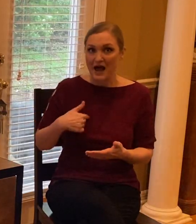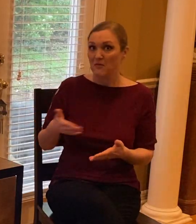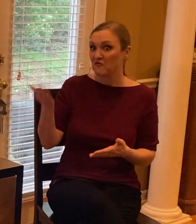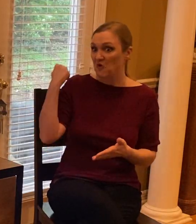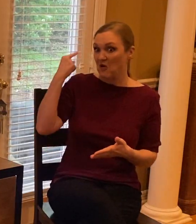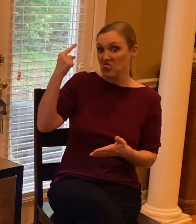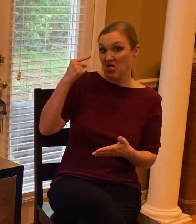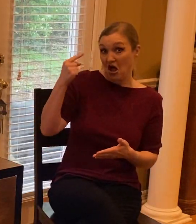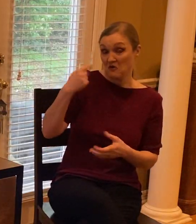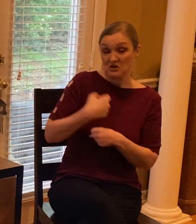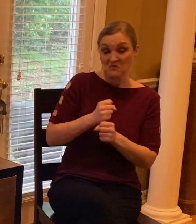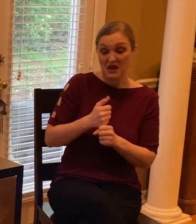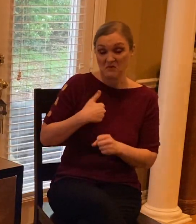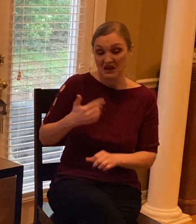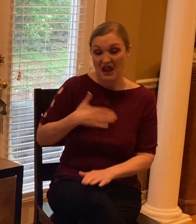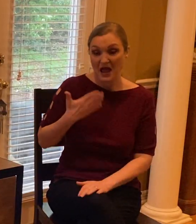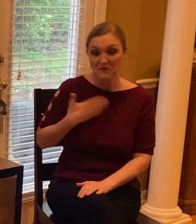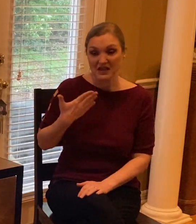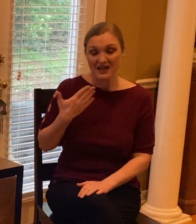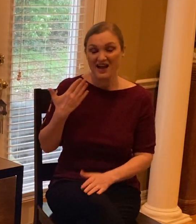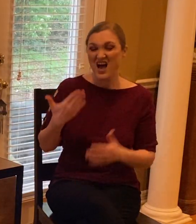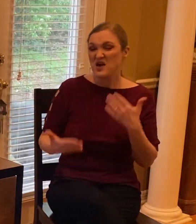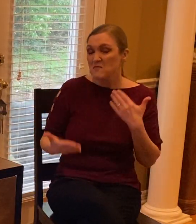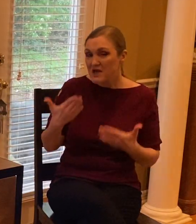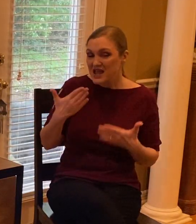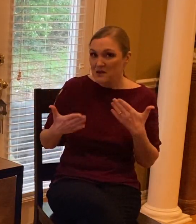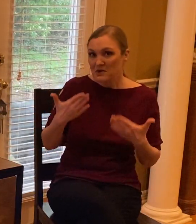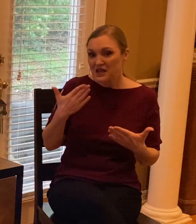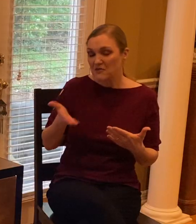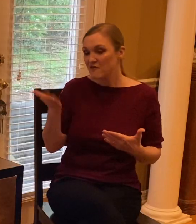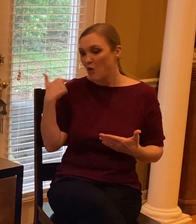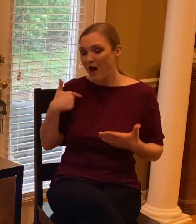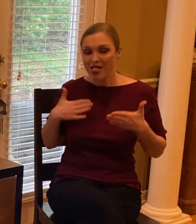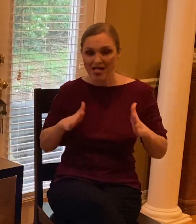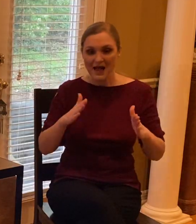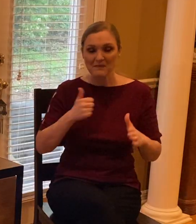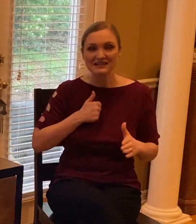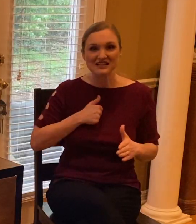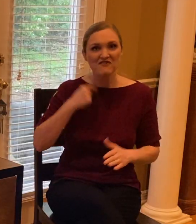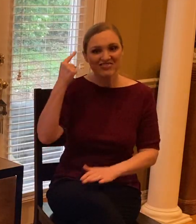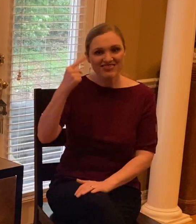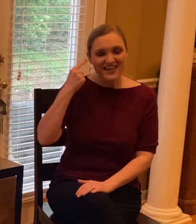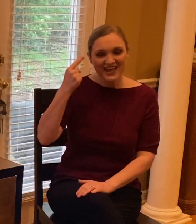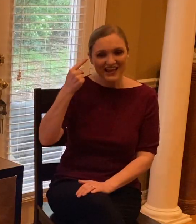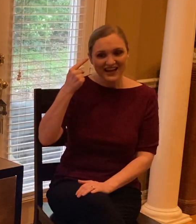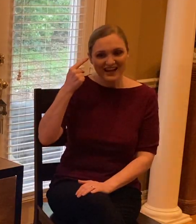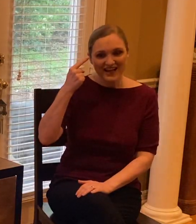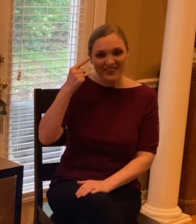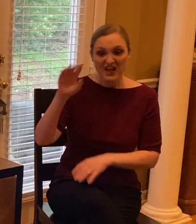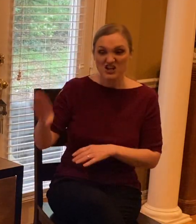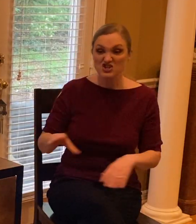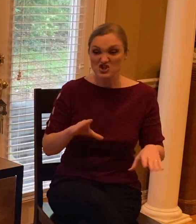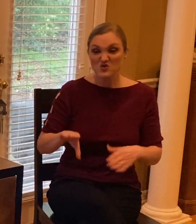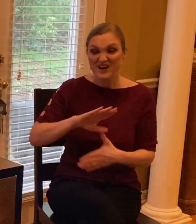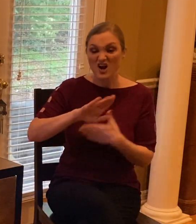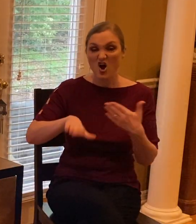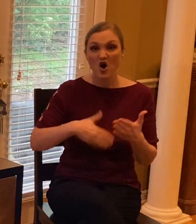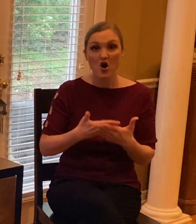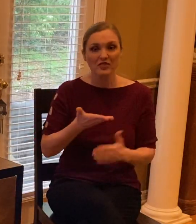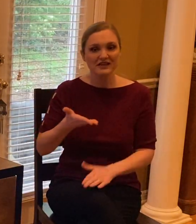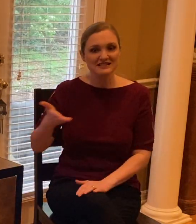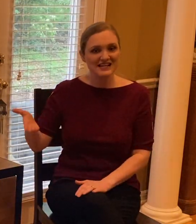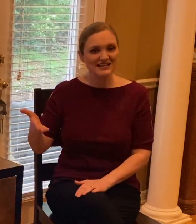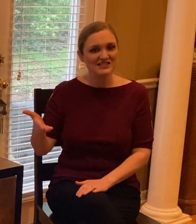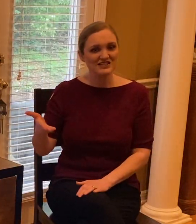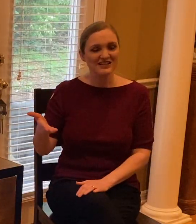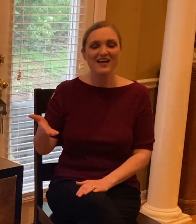are going to make me happy. And maybe subconsciously I had allowed myself to believe that doing all of these things was